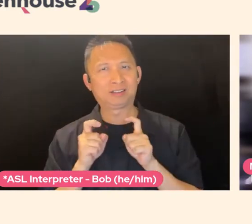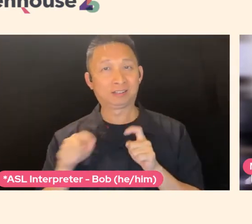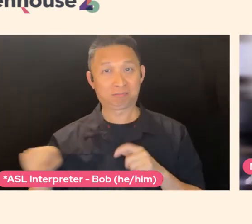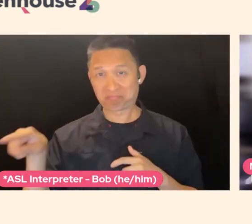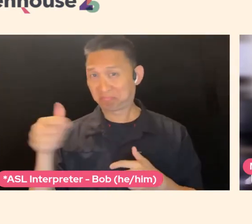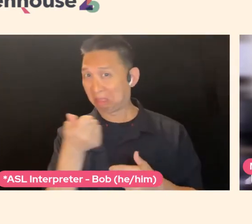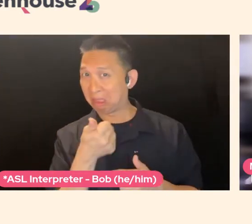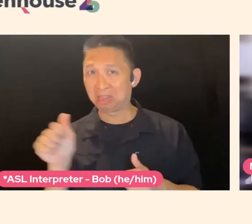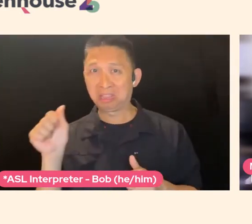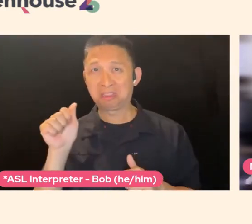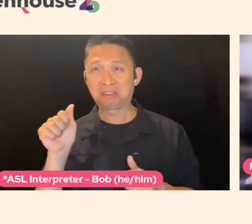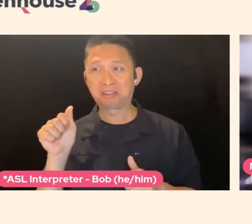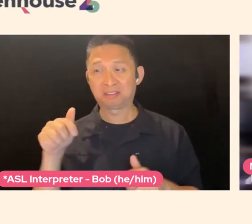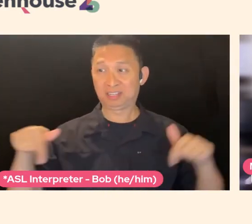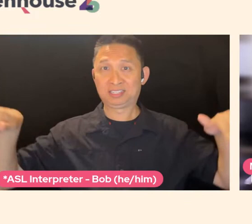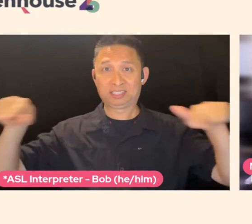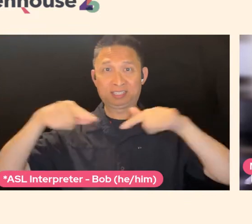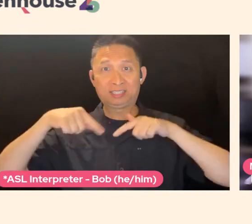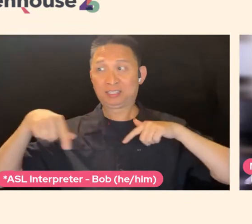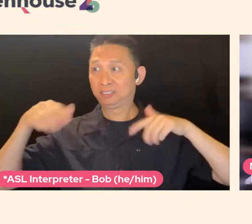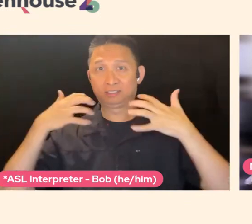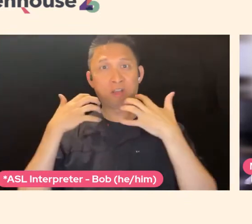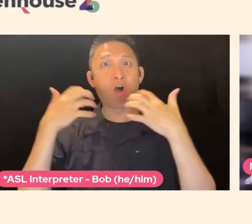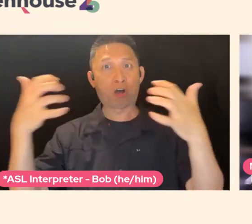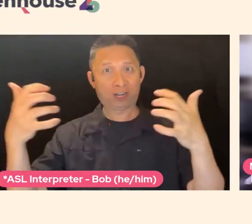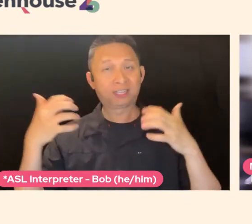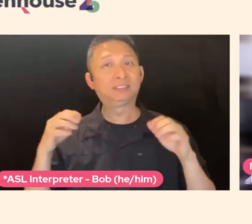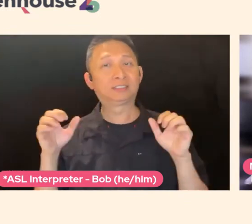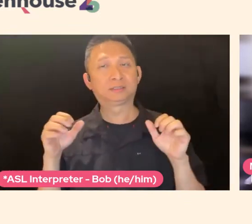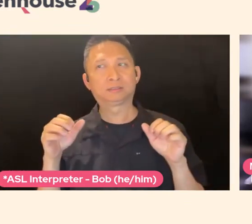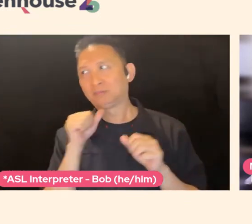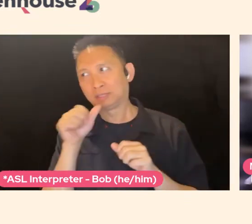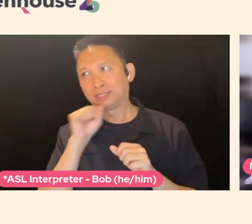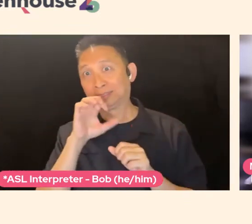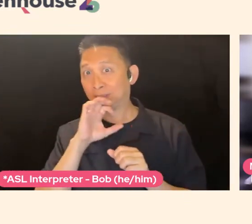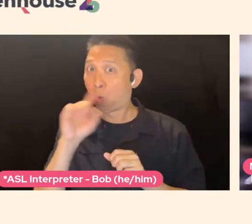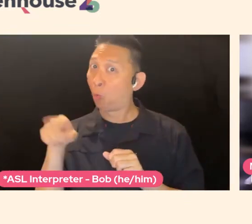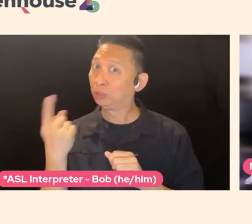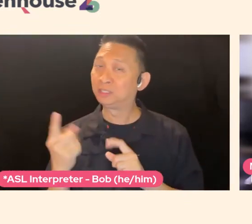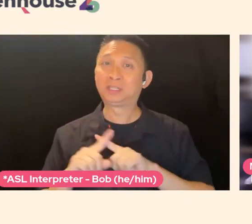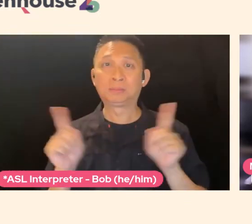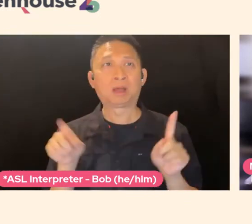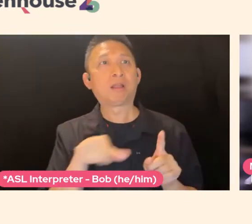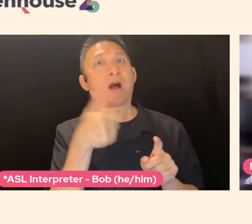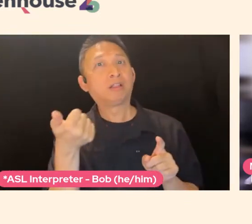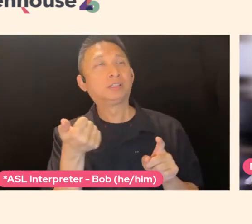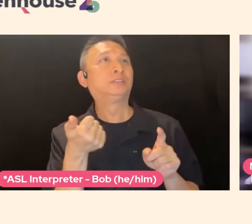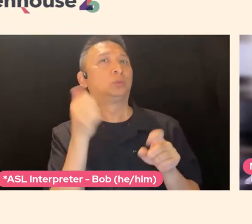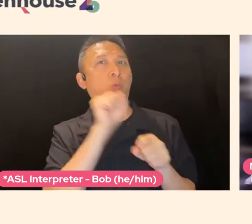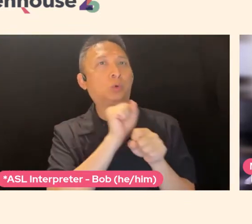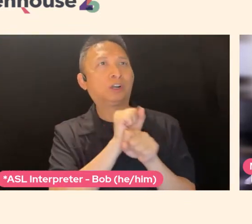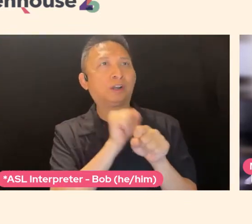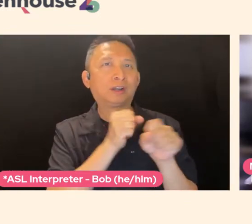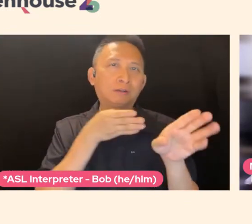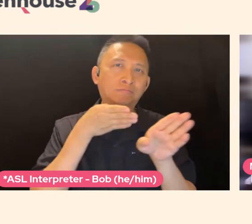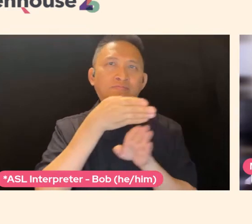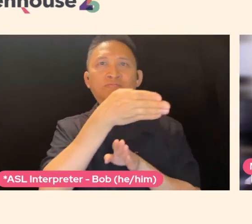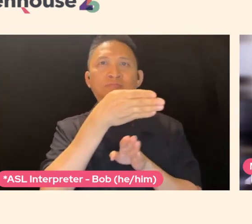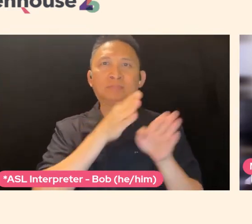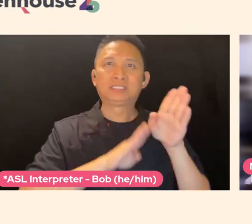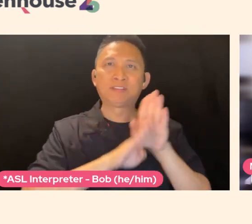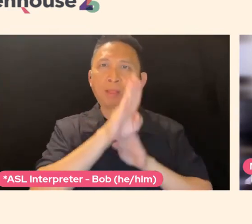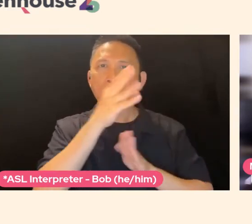this audience specifically, not only individuals that may be seniors, but other folks that are in the development and funding world that